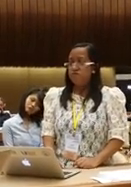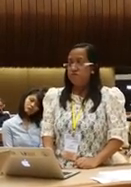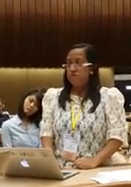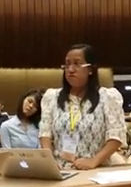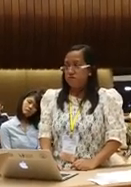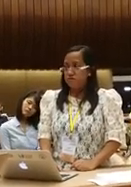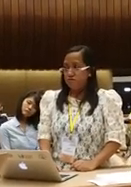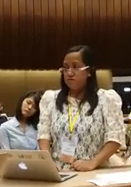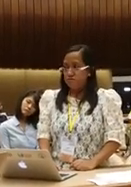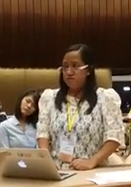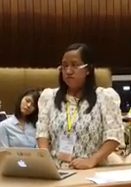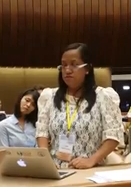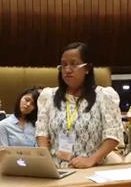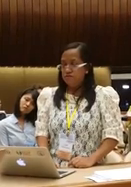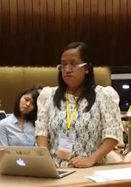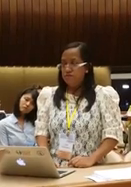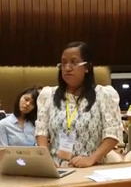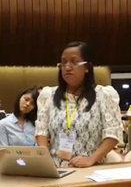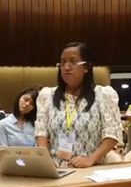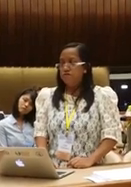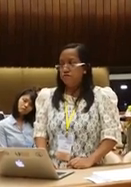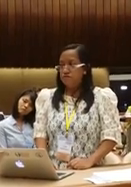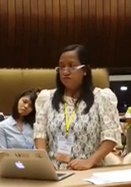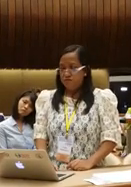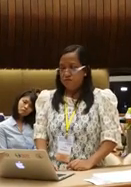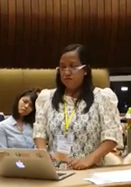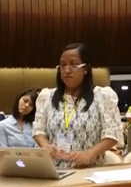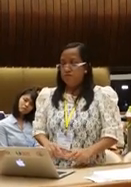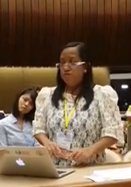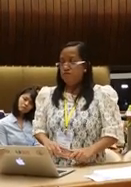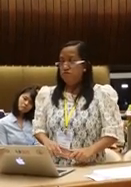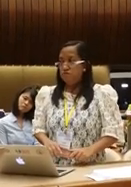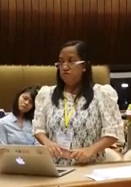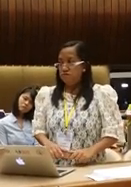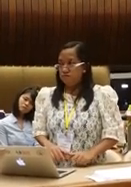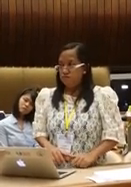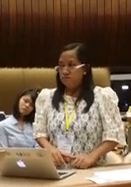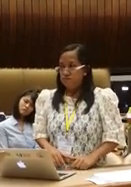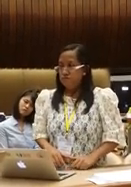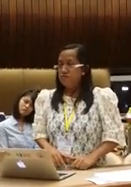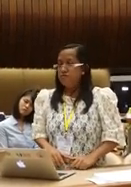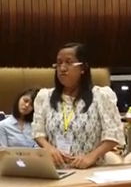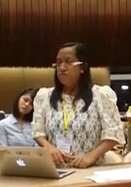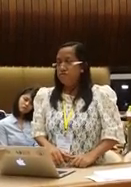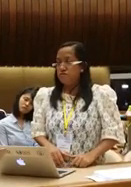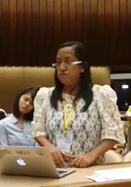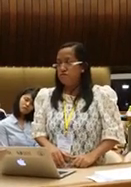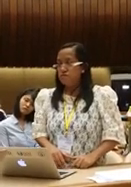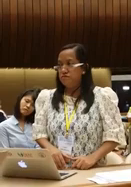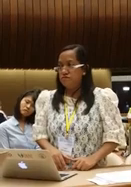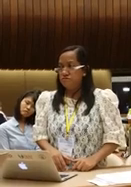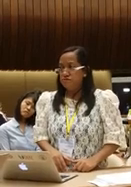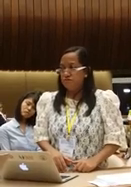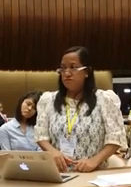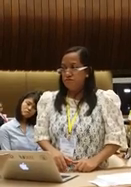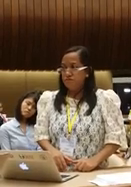must ensure in both law and practice access as well as accessibility, availability, and affordability of services and legal